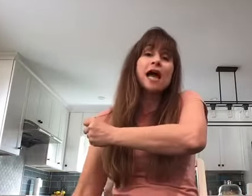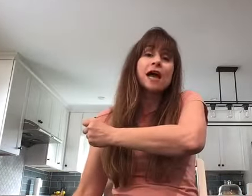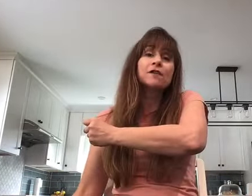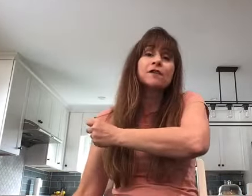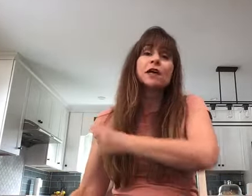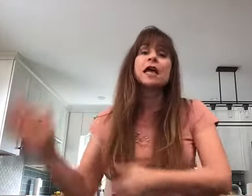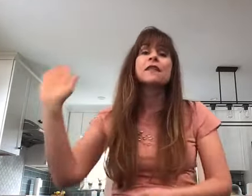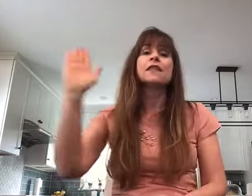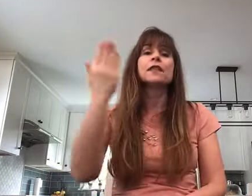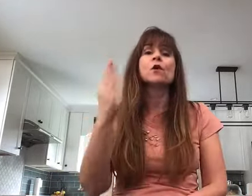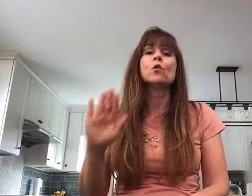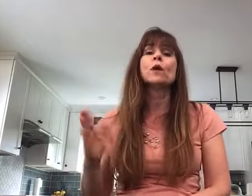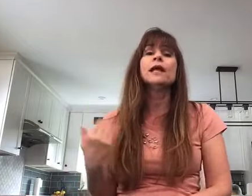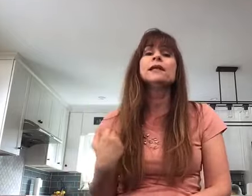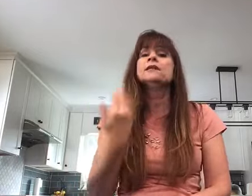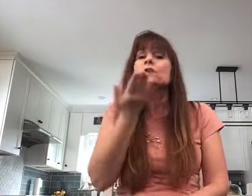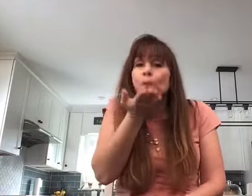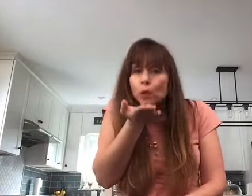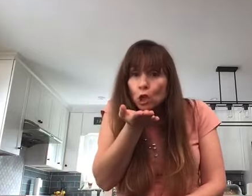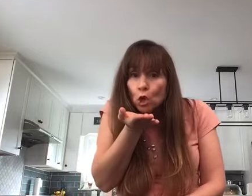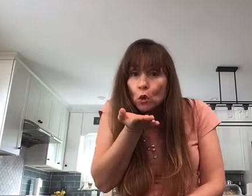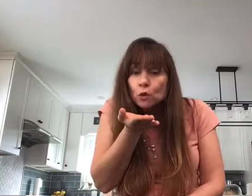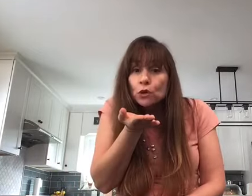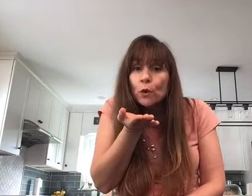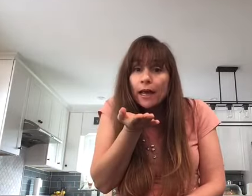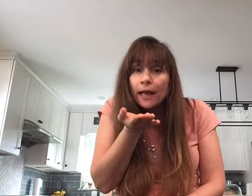chaff that the wind blows away.